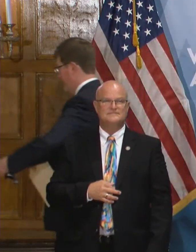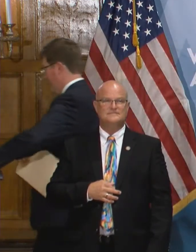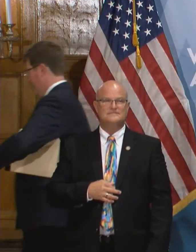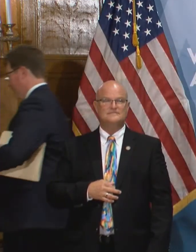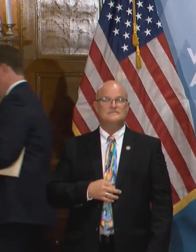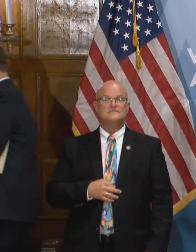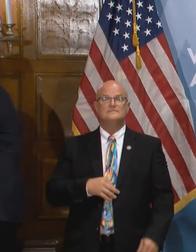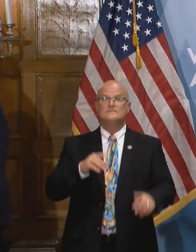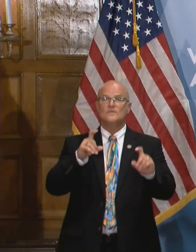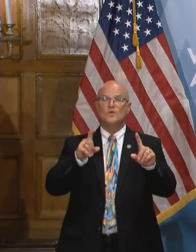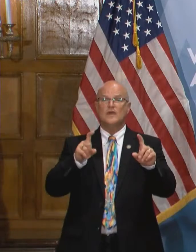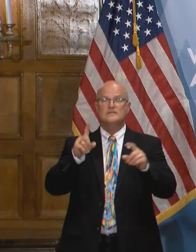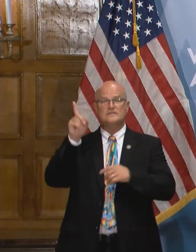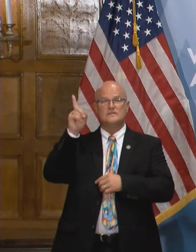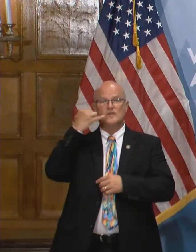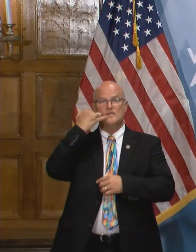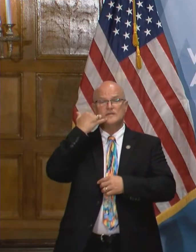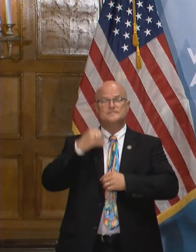Is there any question remotely?